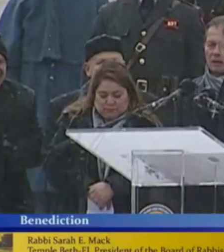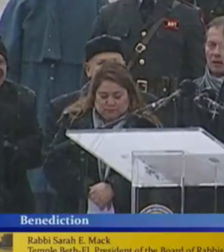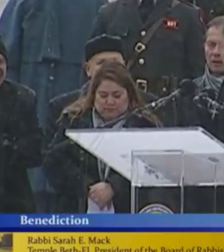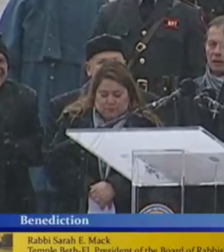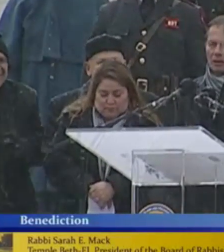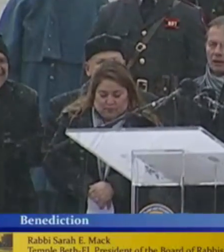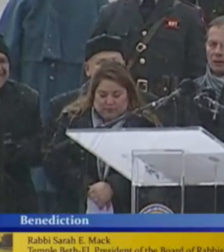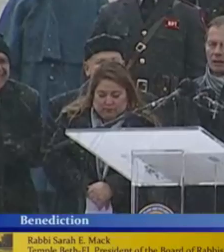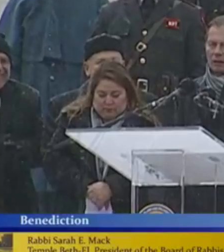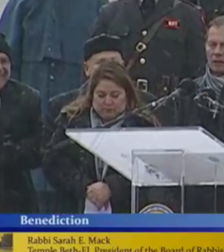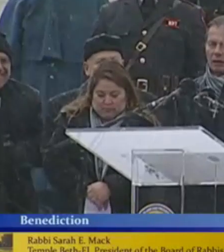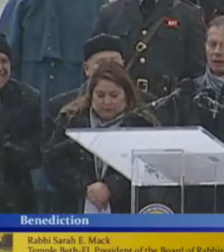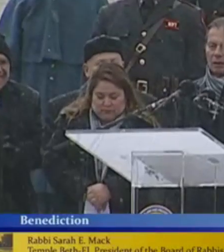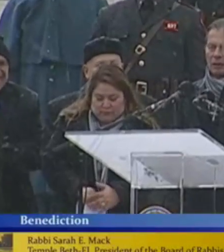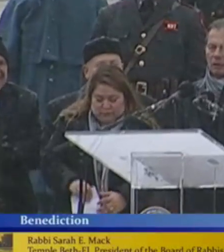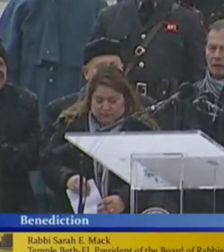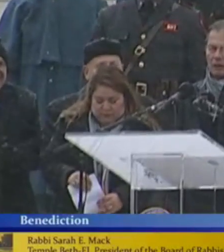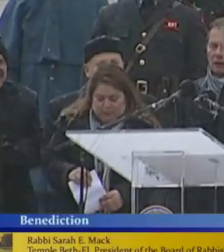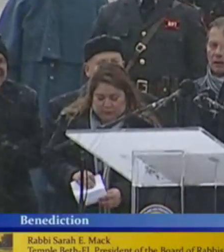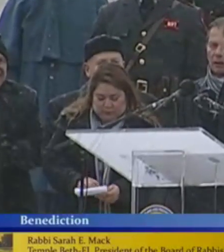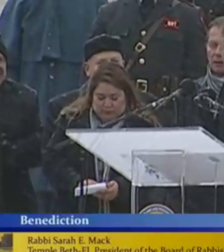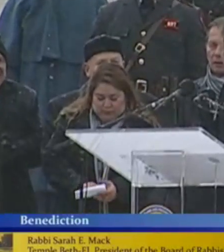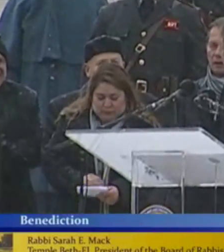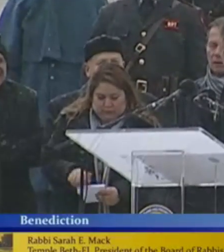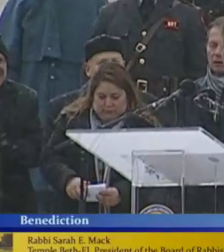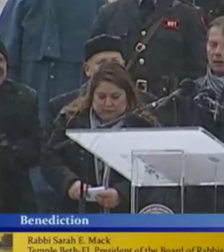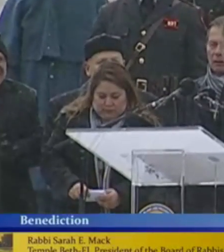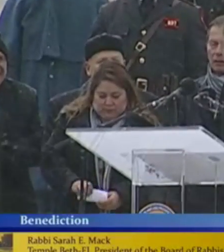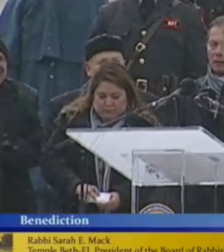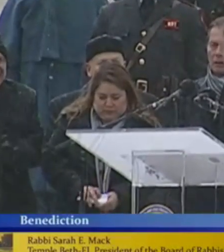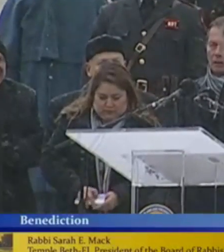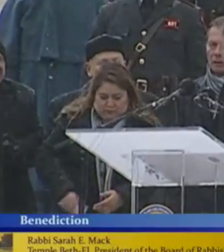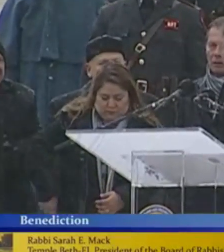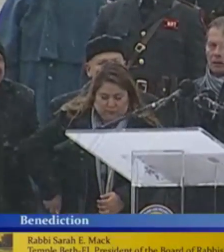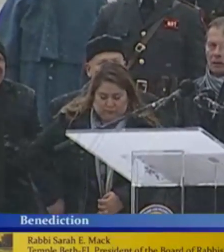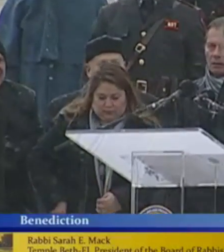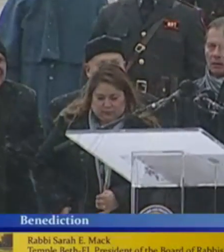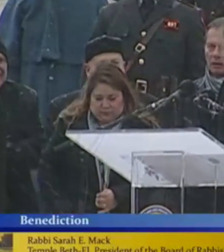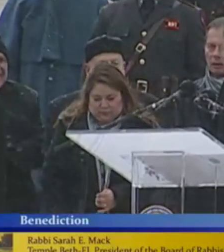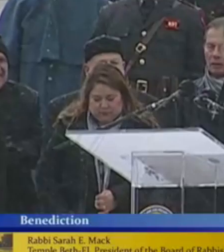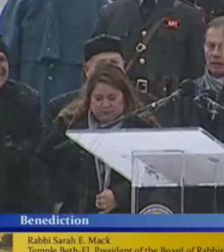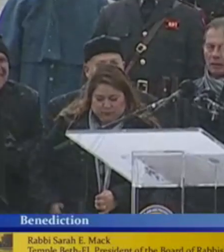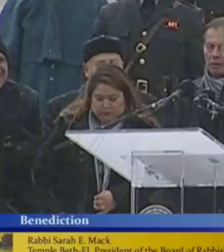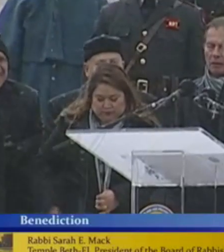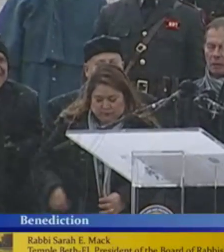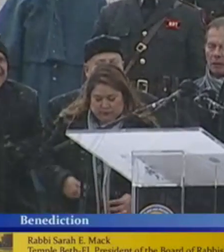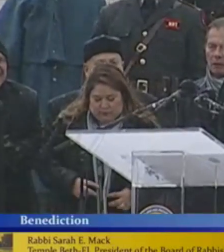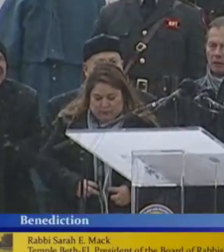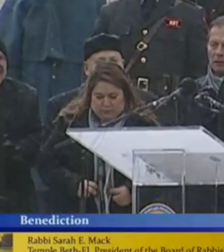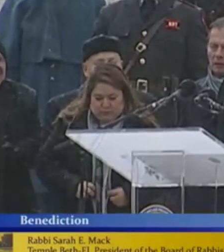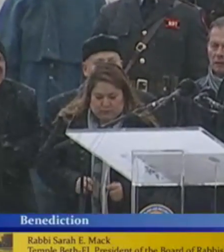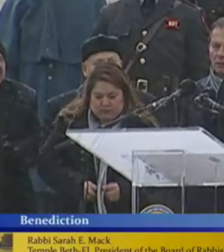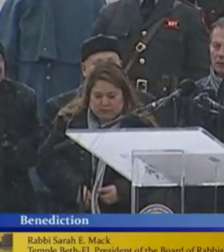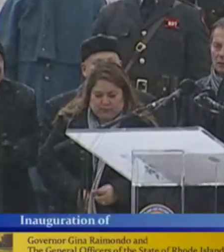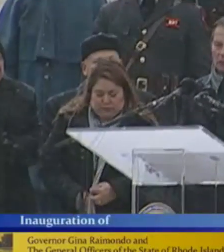the ideals that are the pride and glory of our state. Help us to appreciate one another and respect